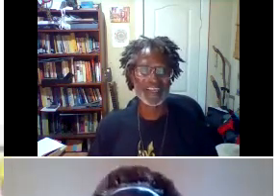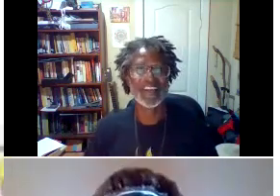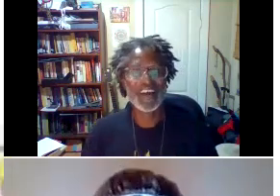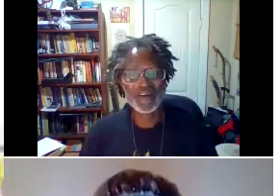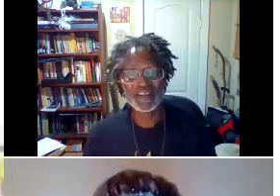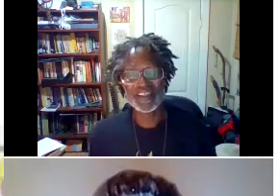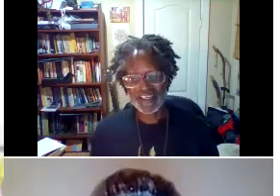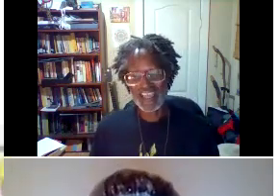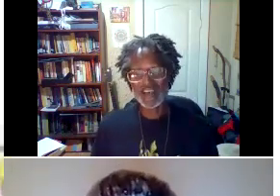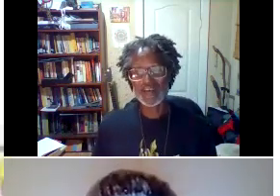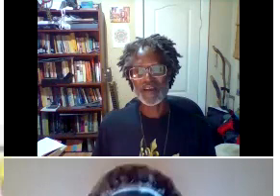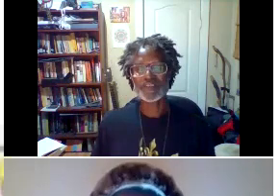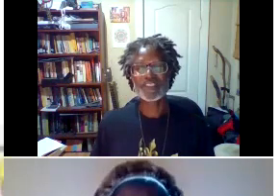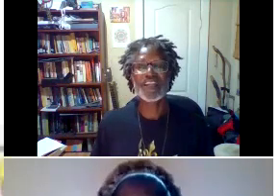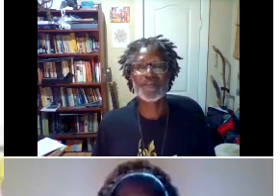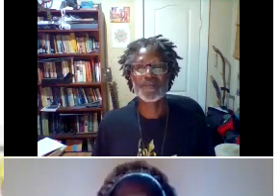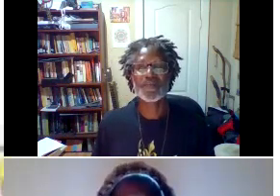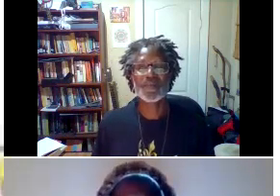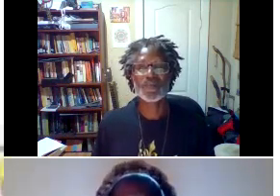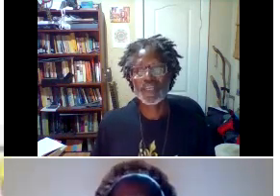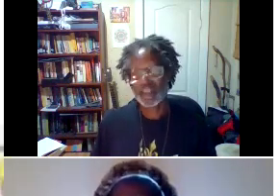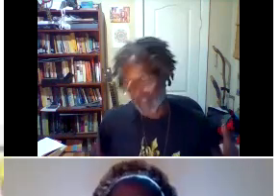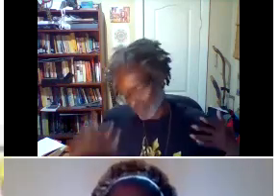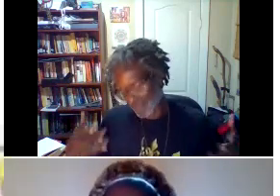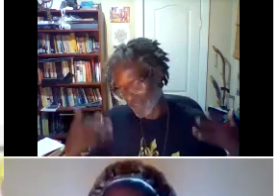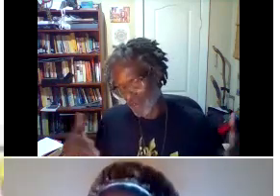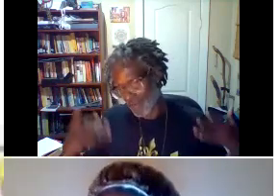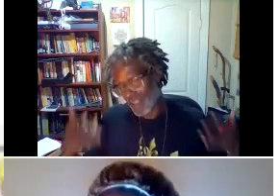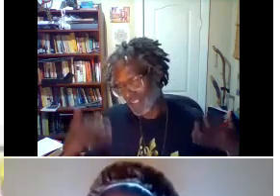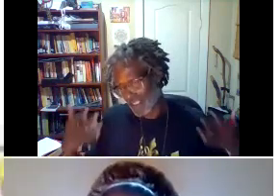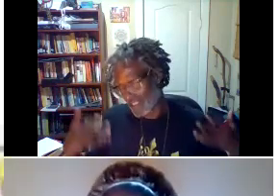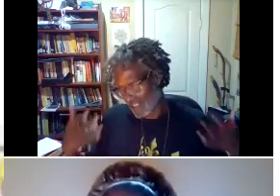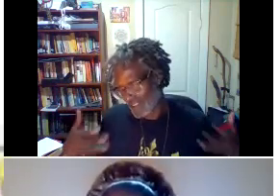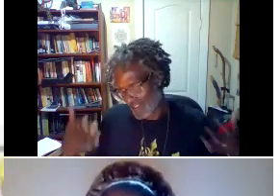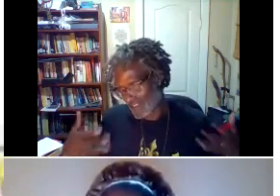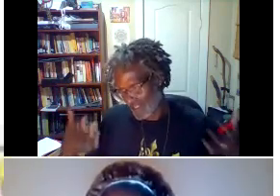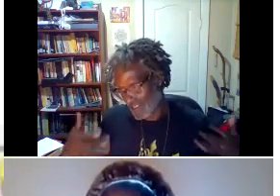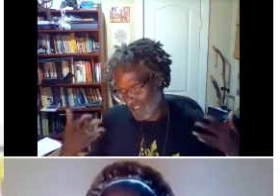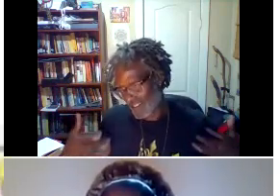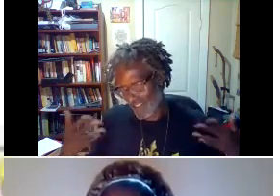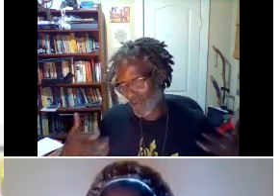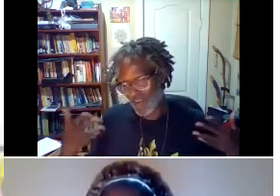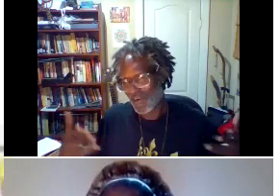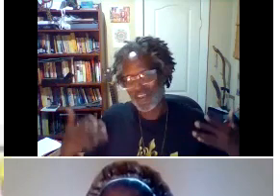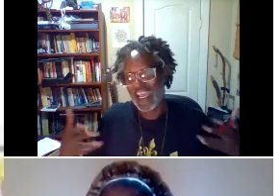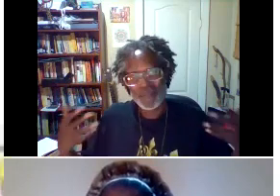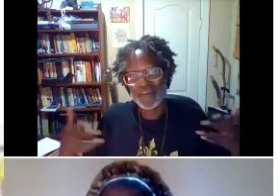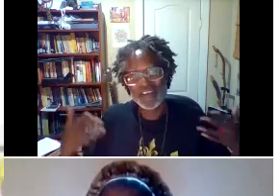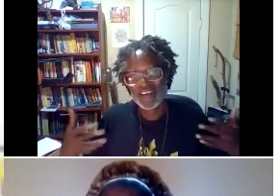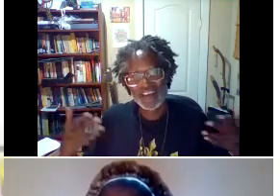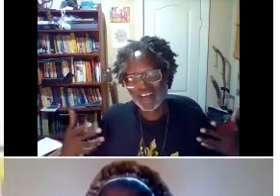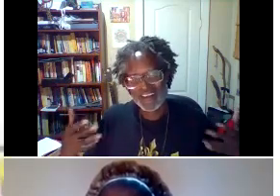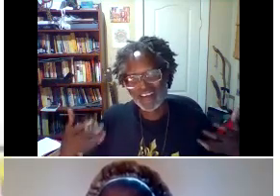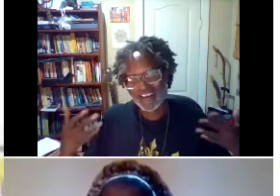doing. No, okay. I was saying that you saying, what is this? You don't look